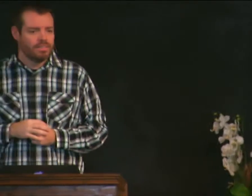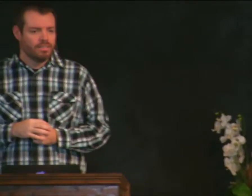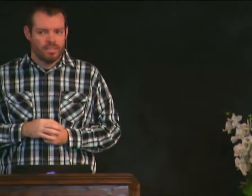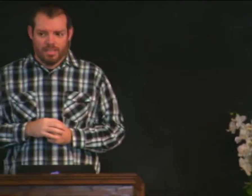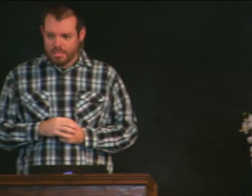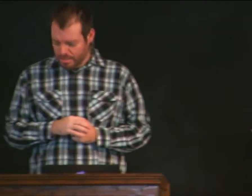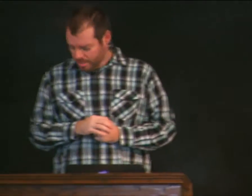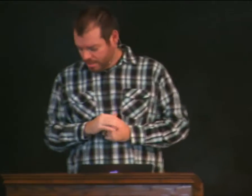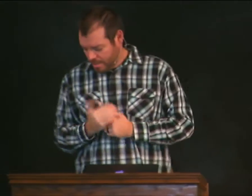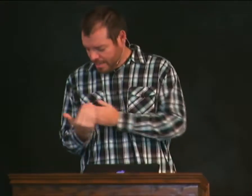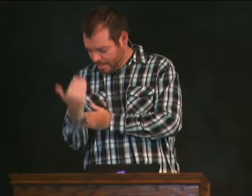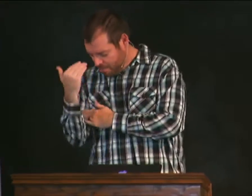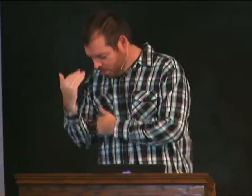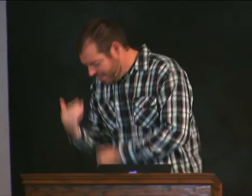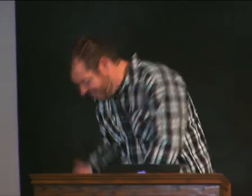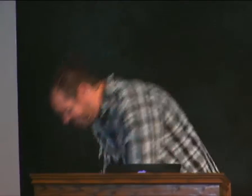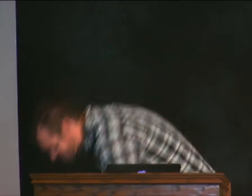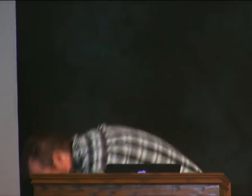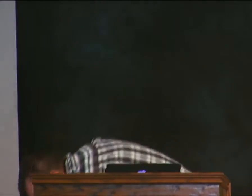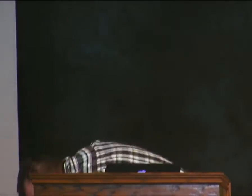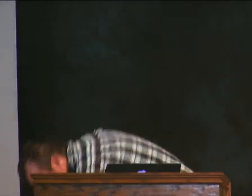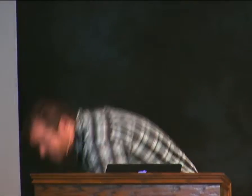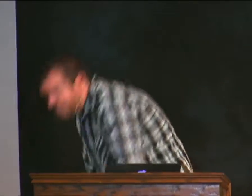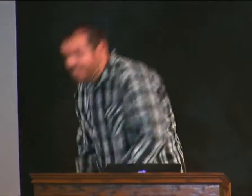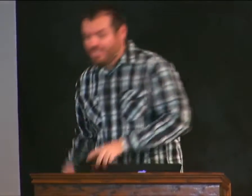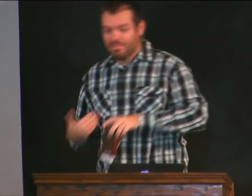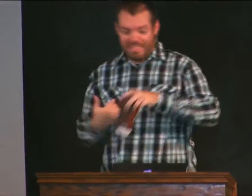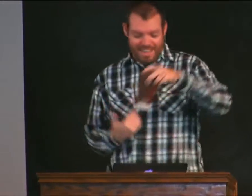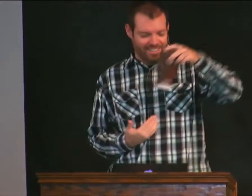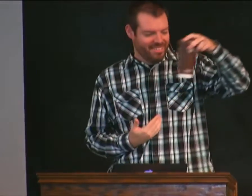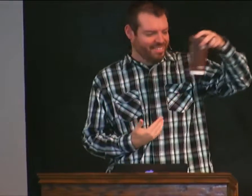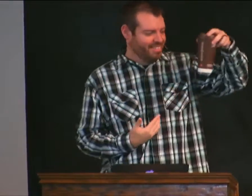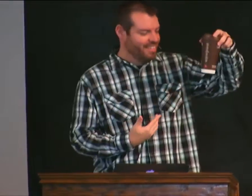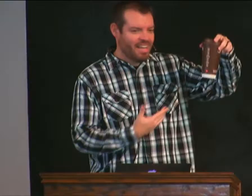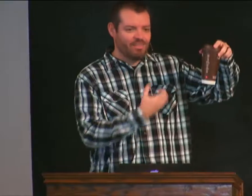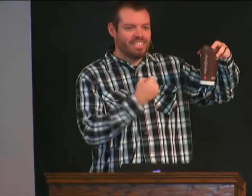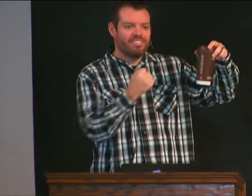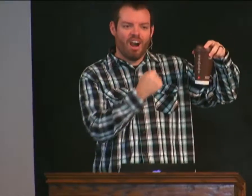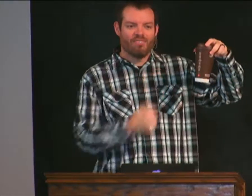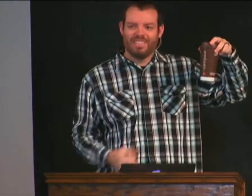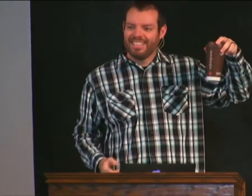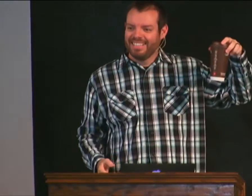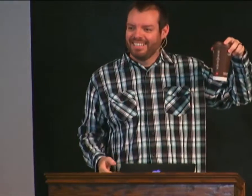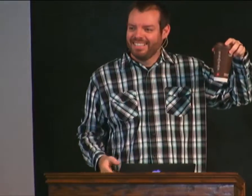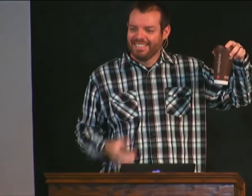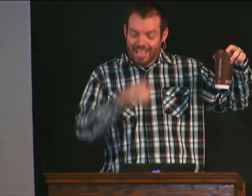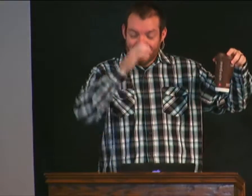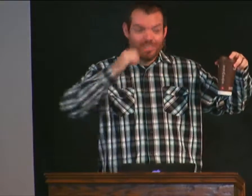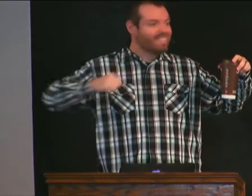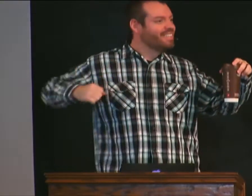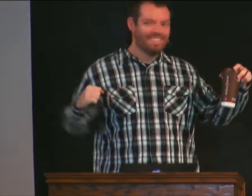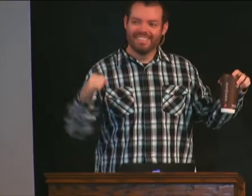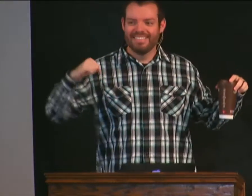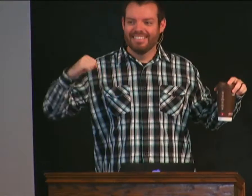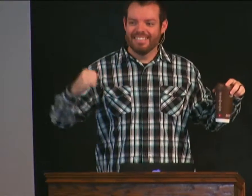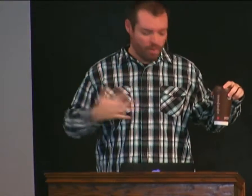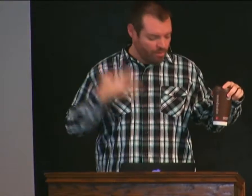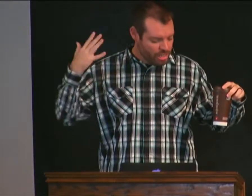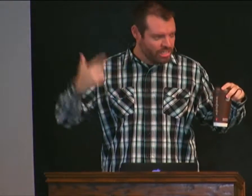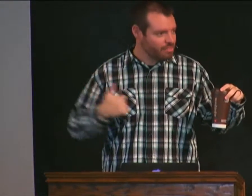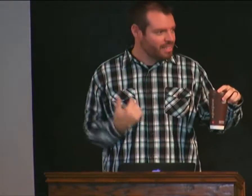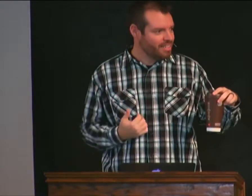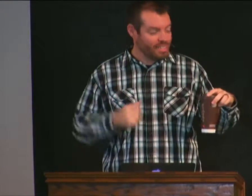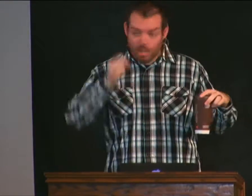Spirit. Like in the morning, when I'm tired, I receive coffee and drink.